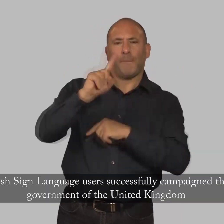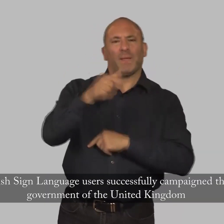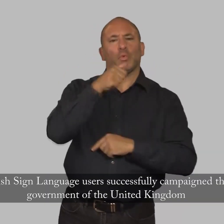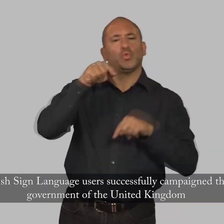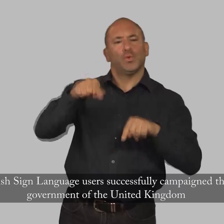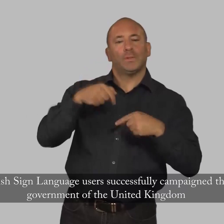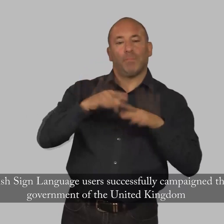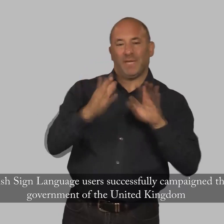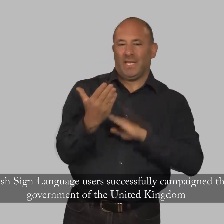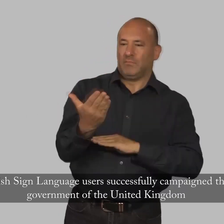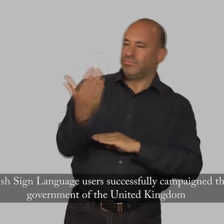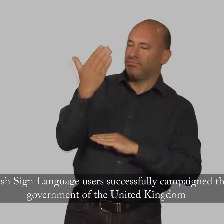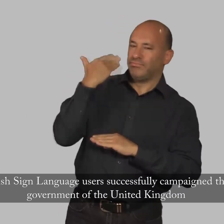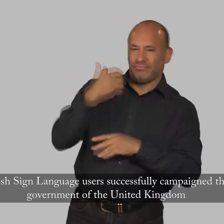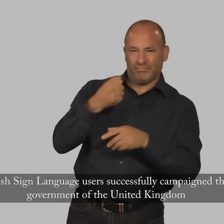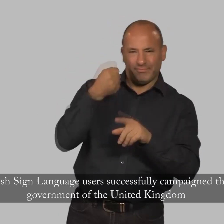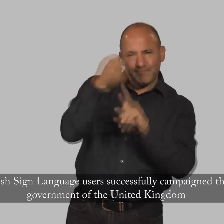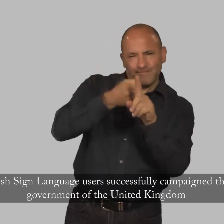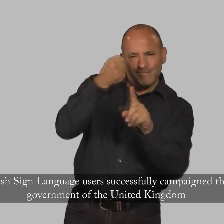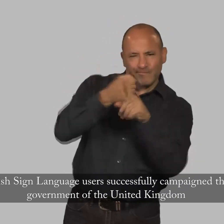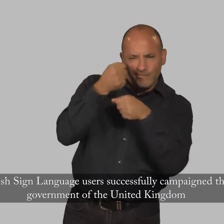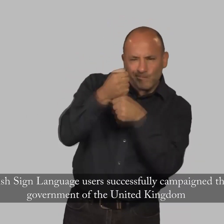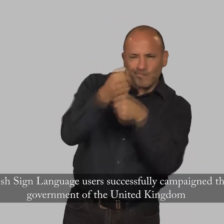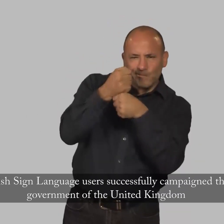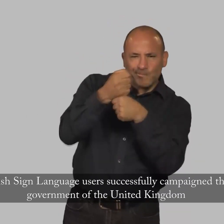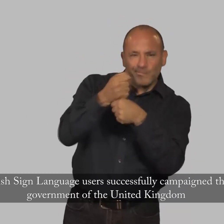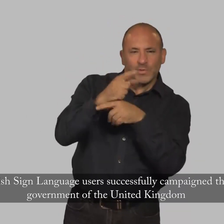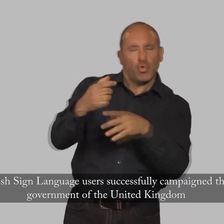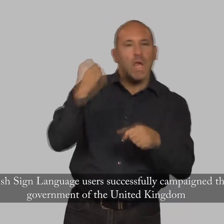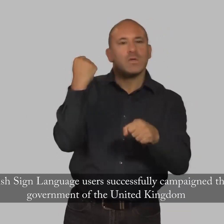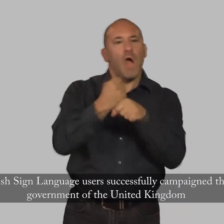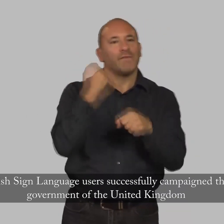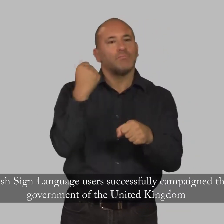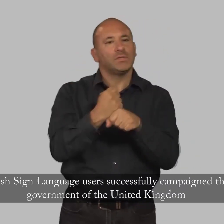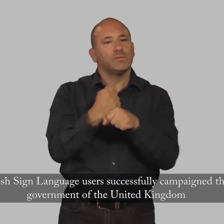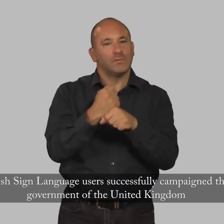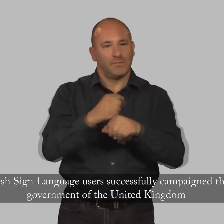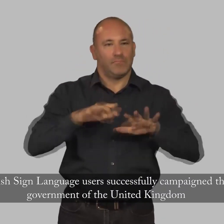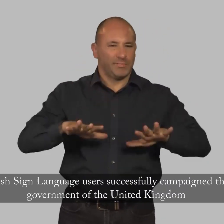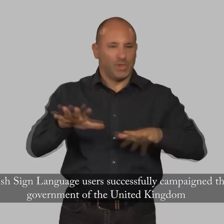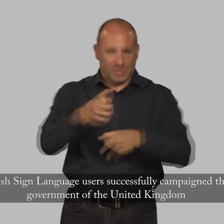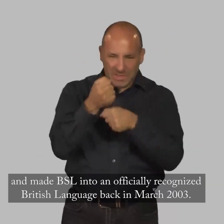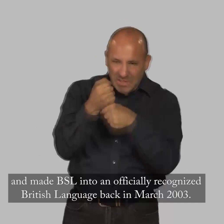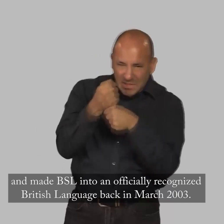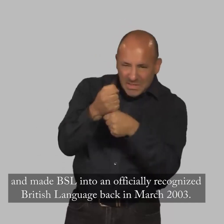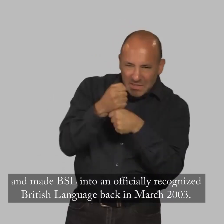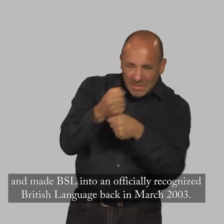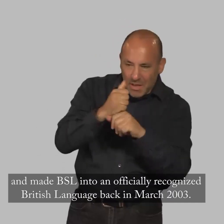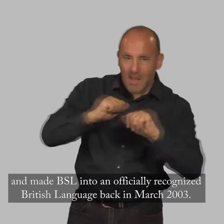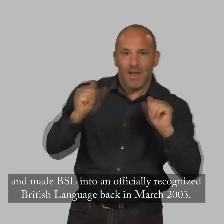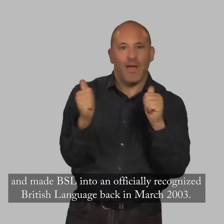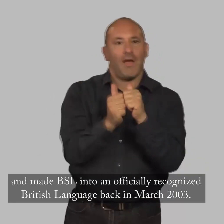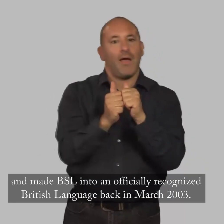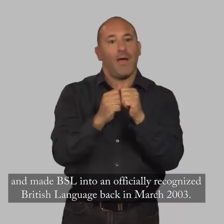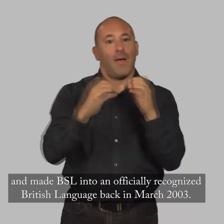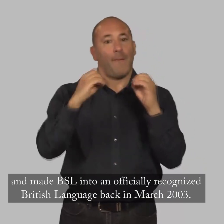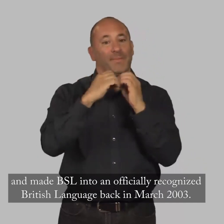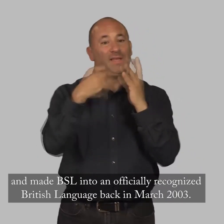British Sign Language users successfully campaigned the government of the United Kingdom and made BSL into an